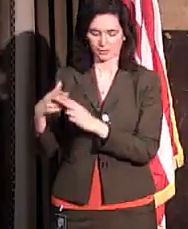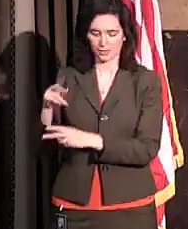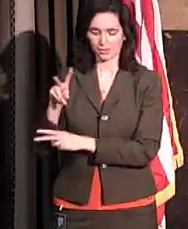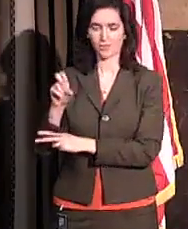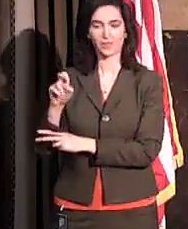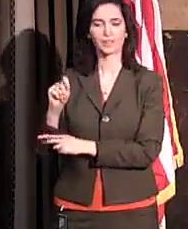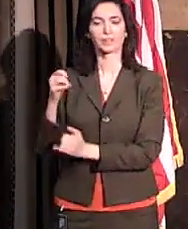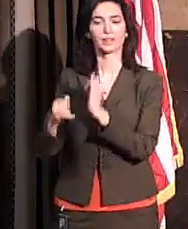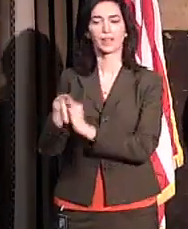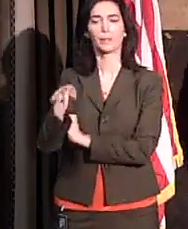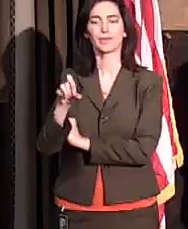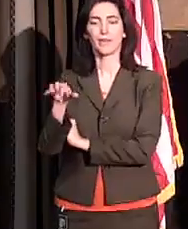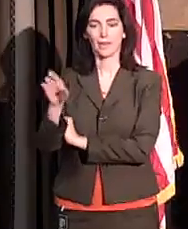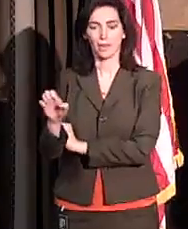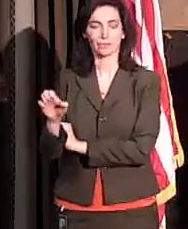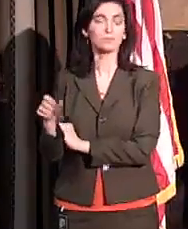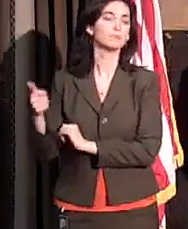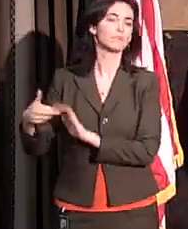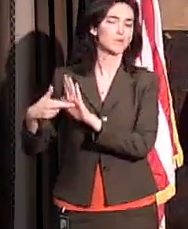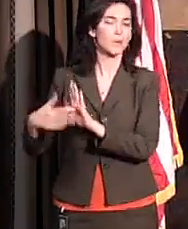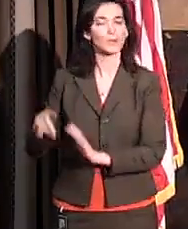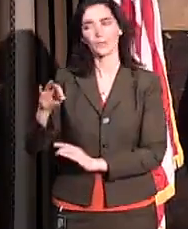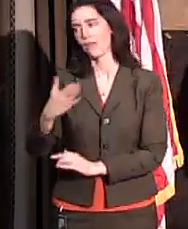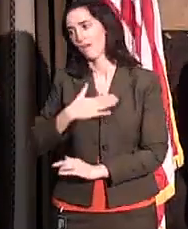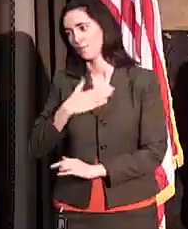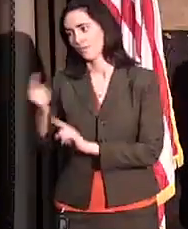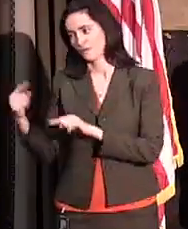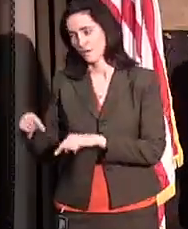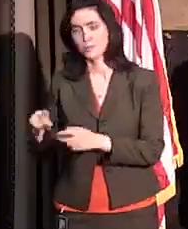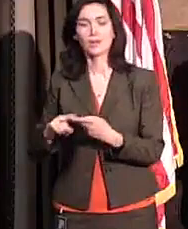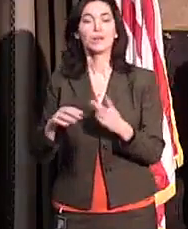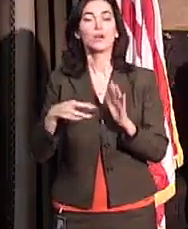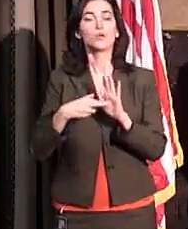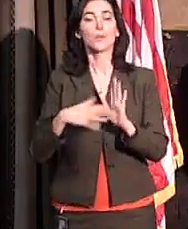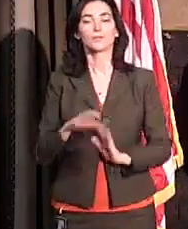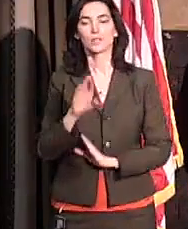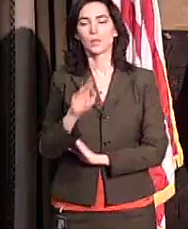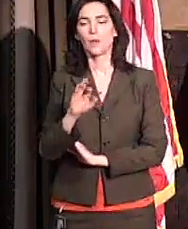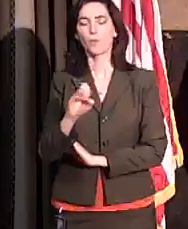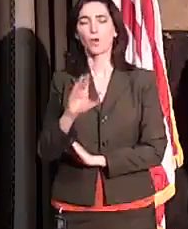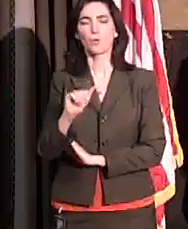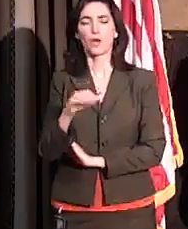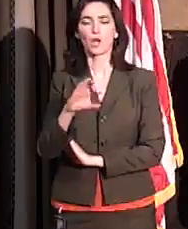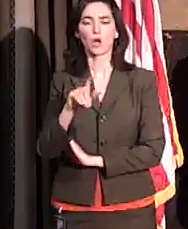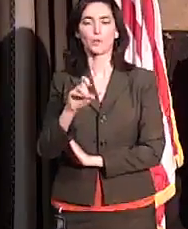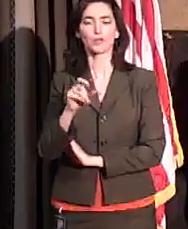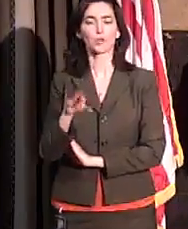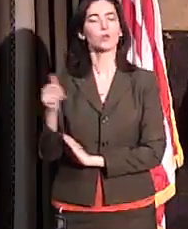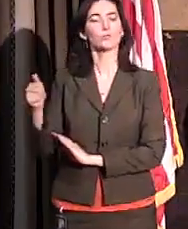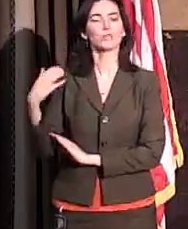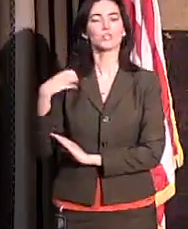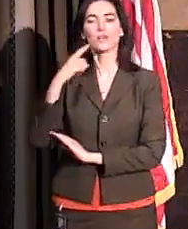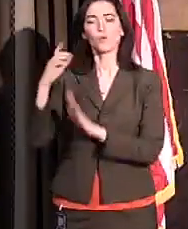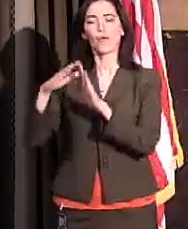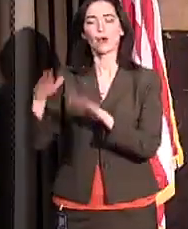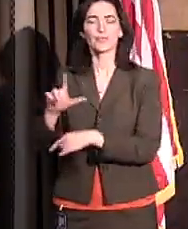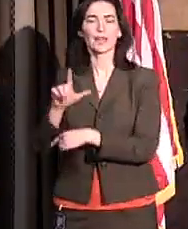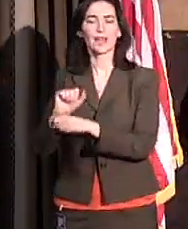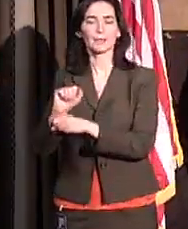Pierre. Representative Pierre, it's good to have you, and also Representative Barbara Carpenter, who's the Chair of the House Labor Committee.